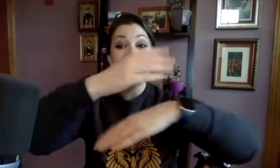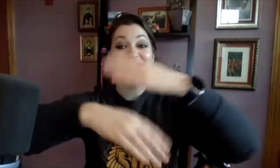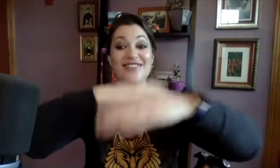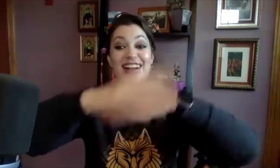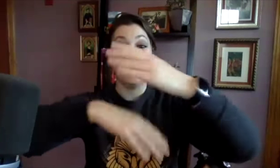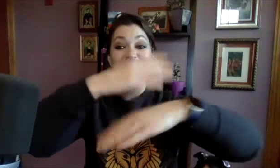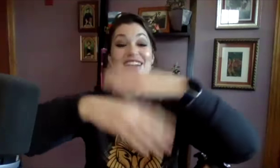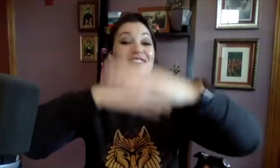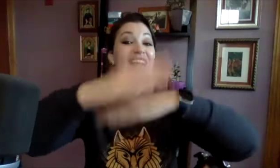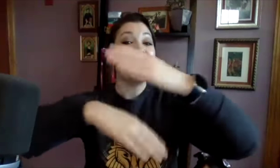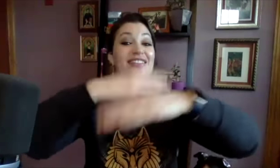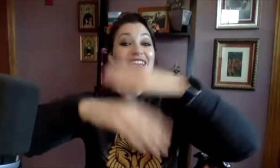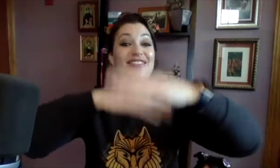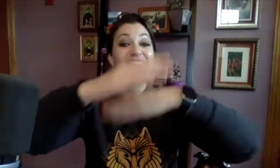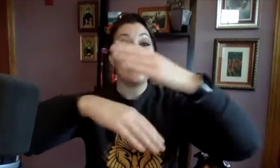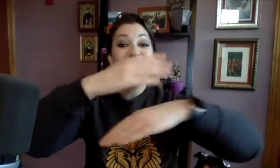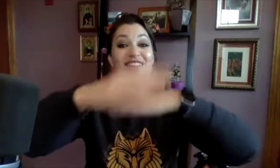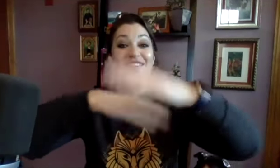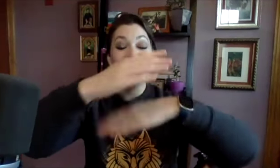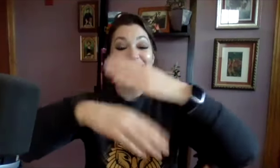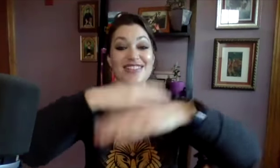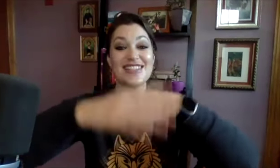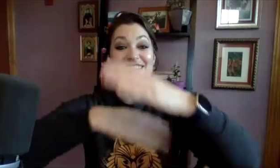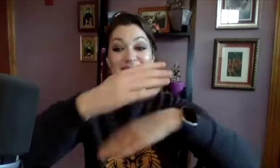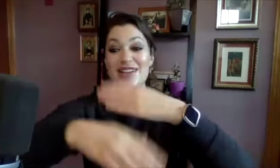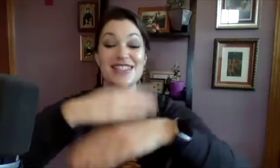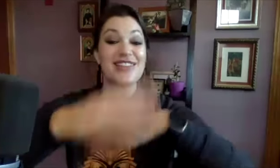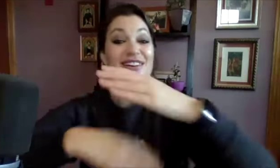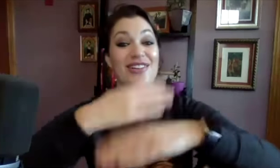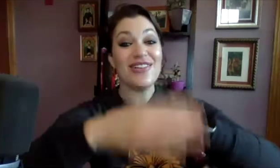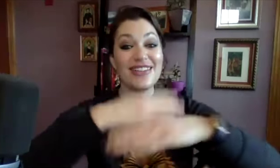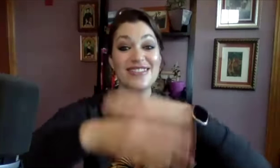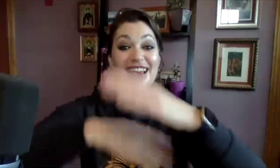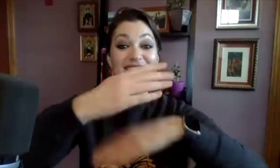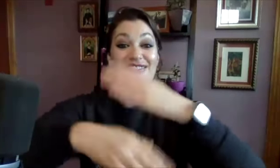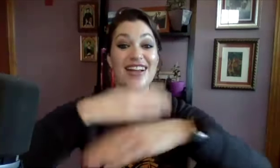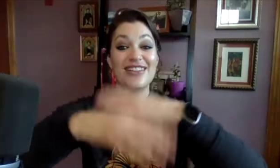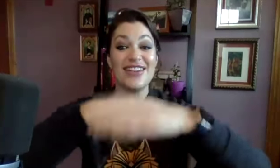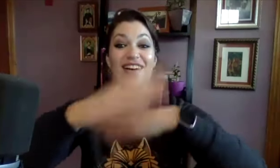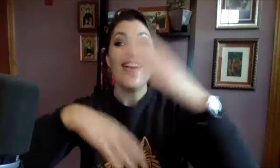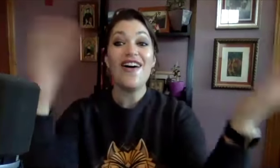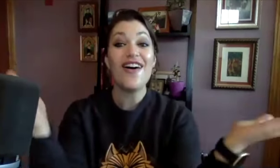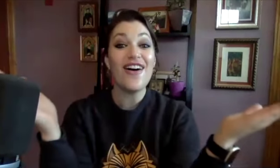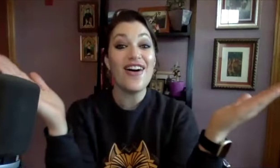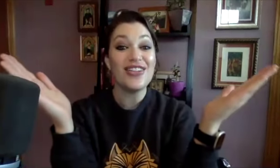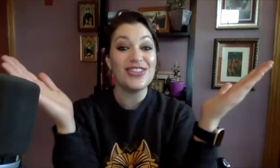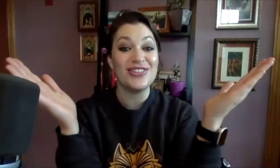and round, round and round. The wheels on the bus go round and round all through